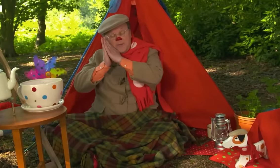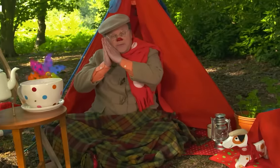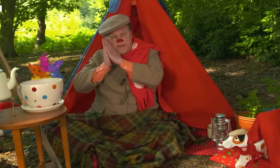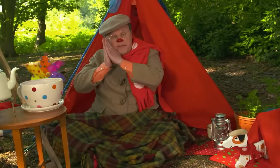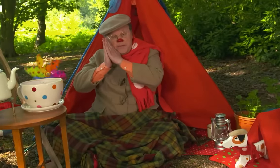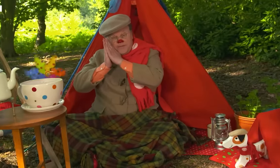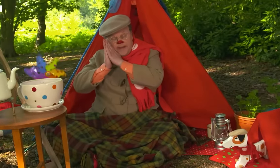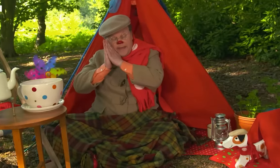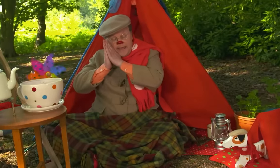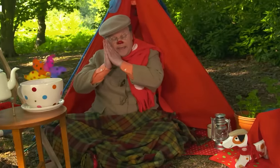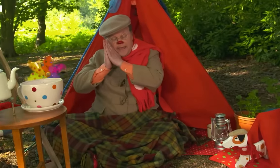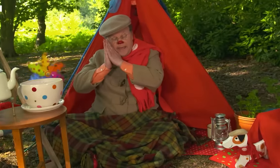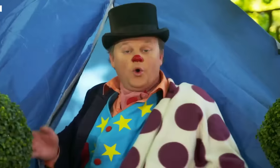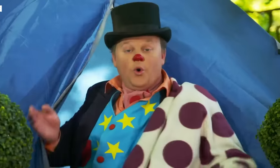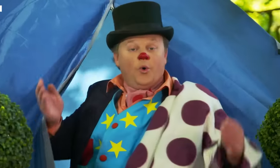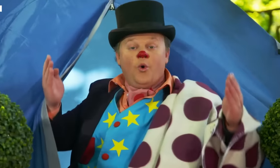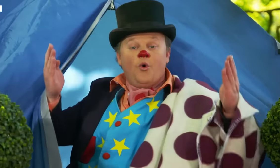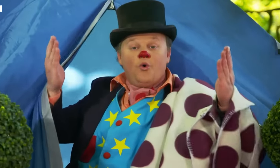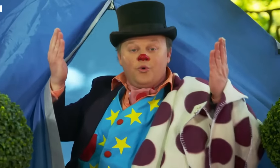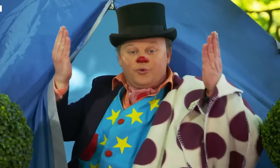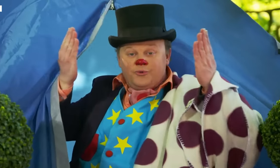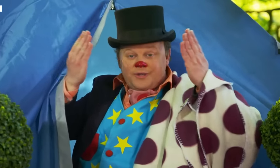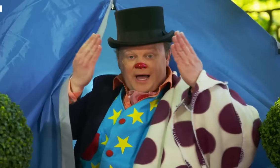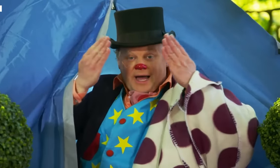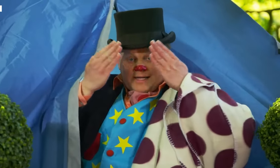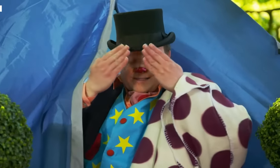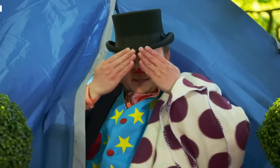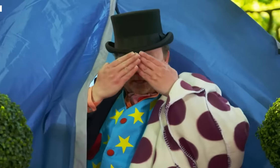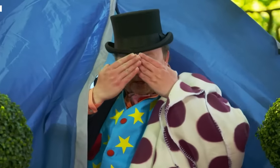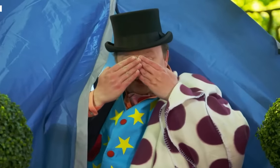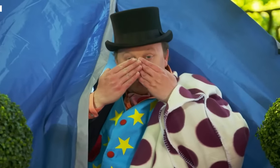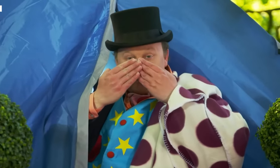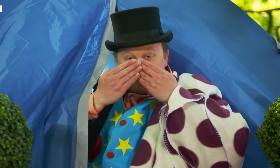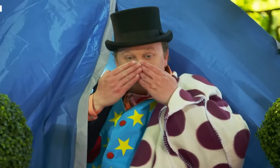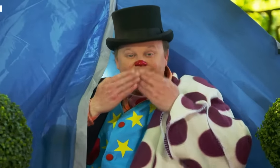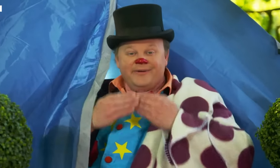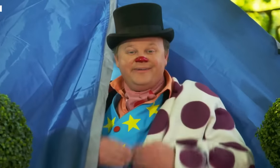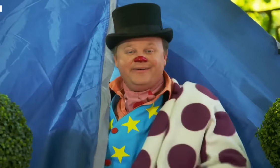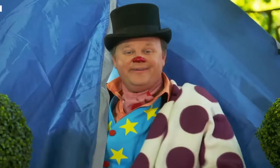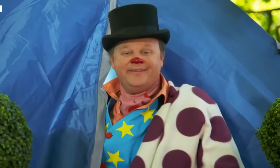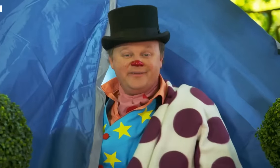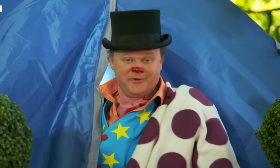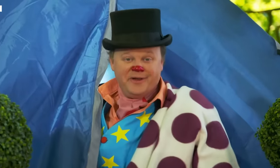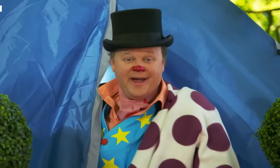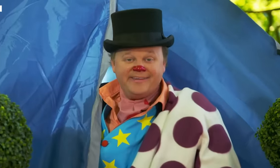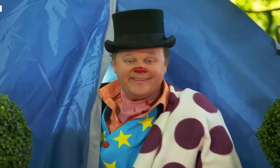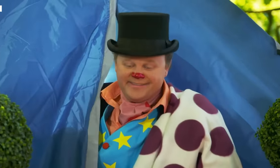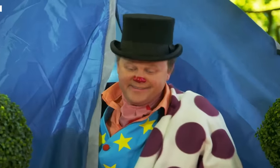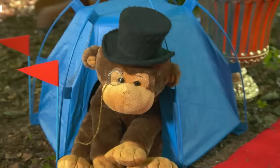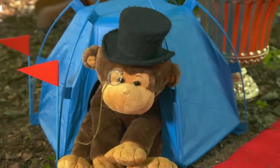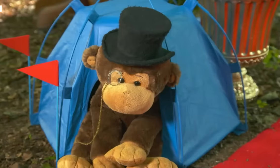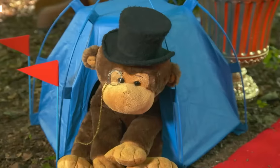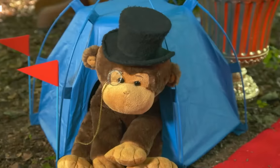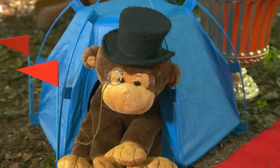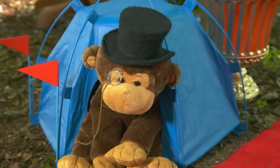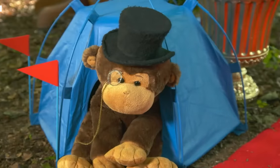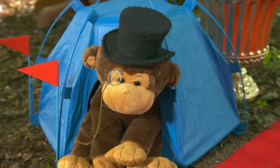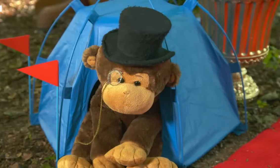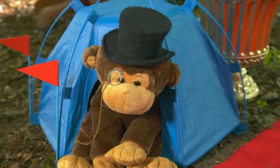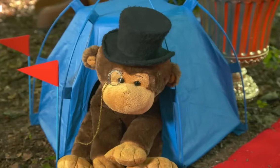to sleep all night long. Good night. Good night, old bean.